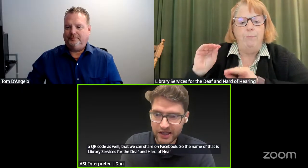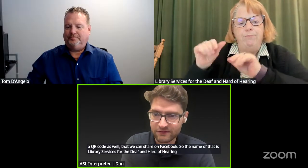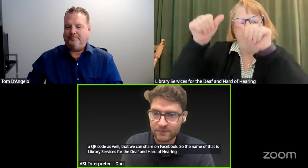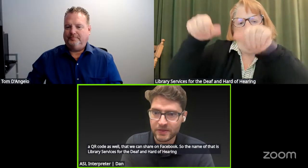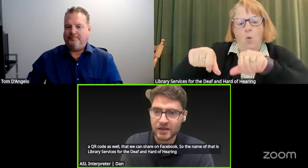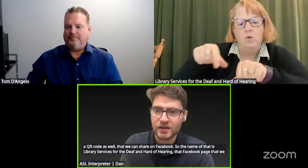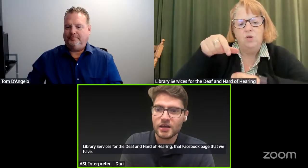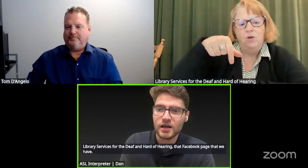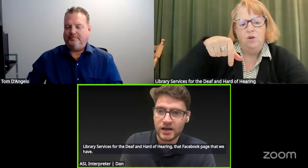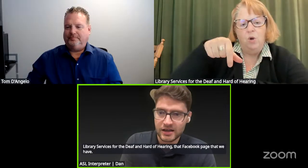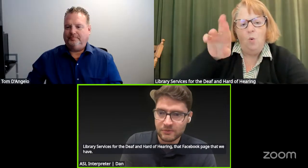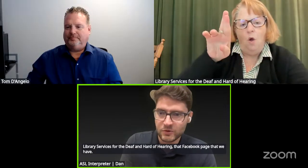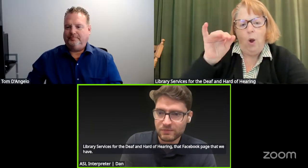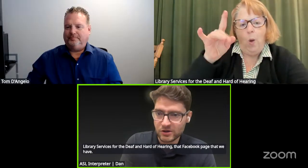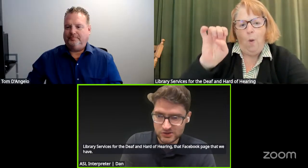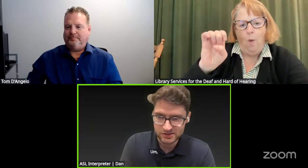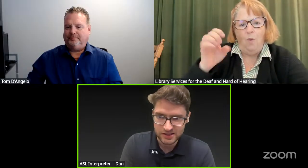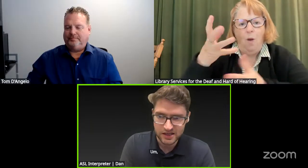page that we have.